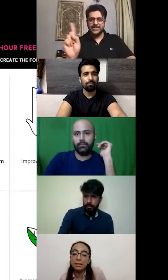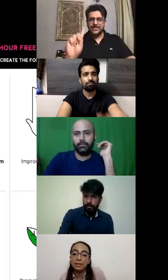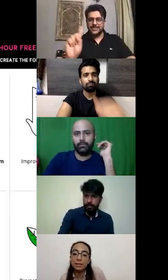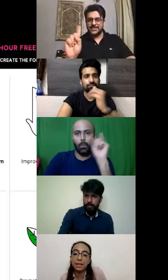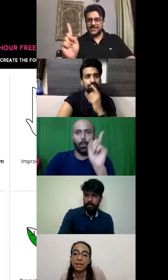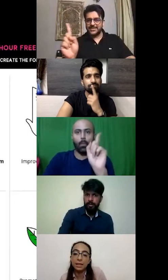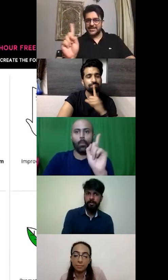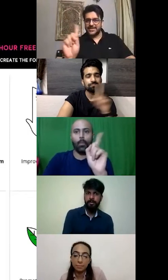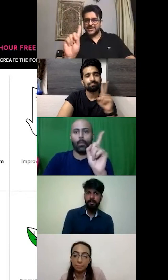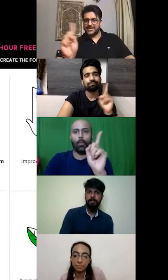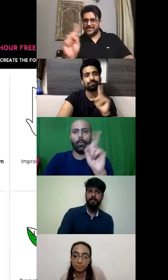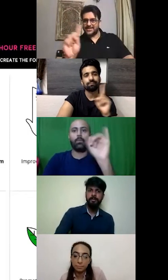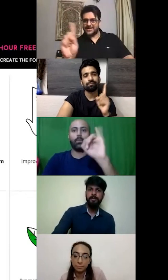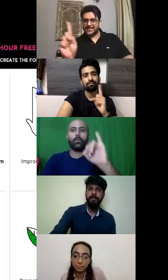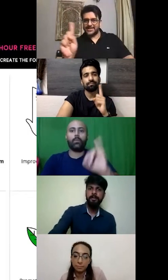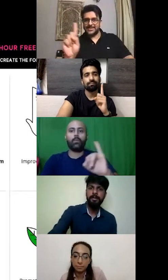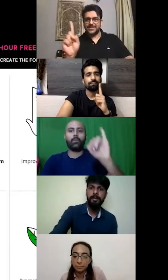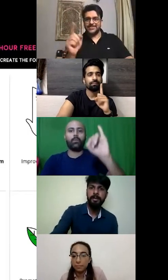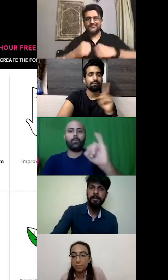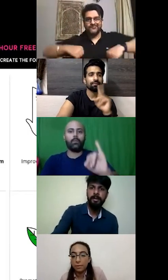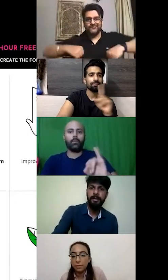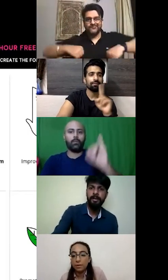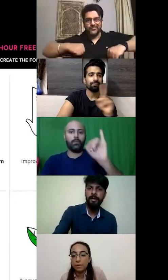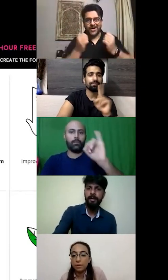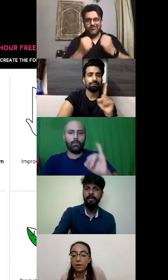Skinny, this is skinny.